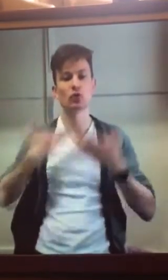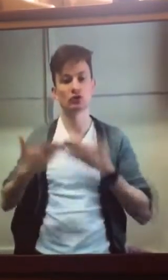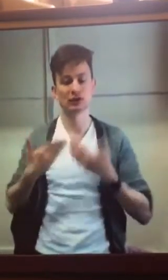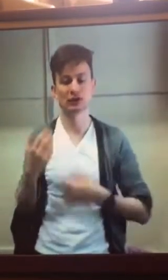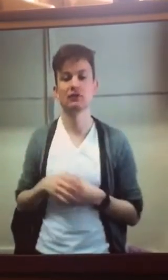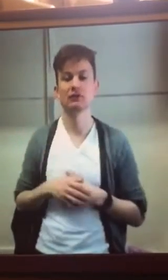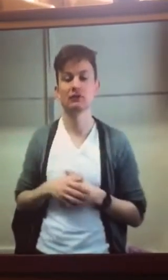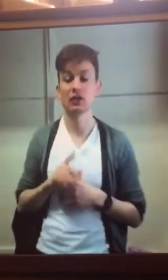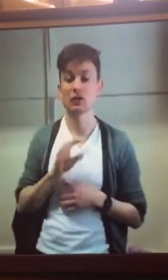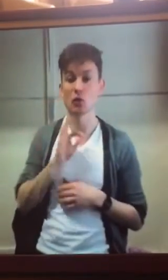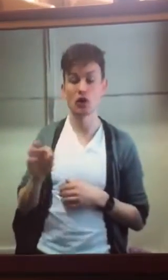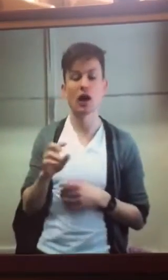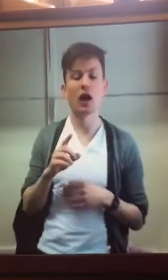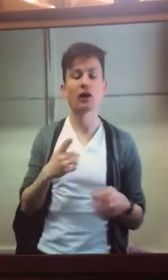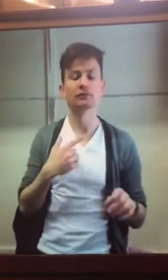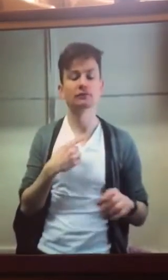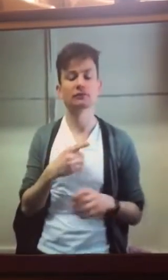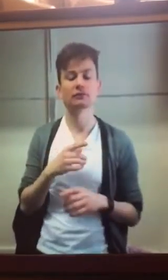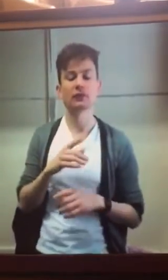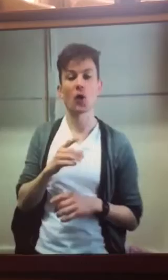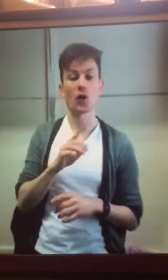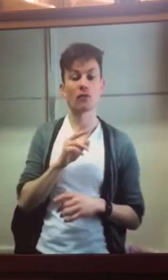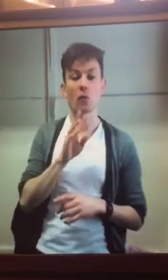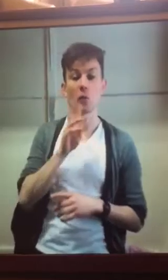Both groups will be watching somebody sign a story.